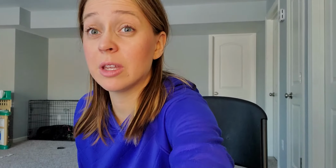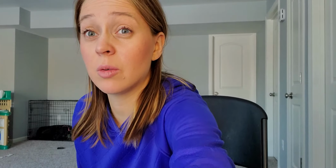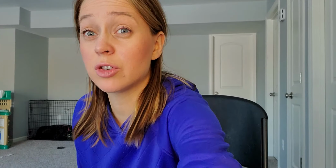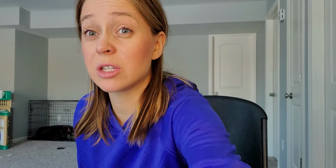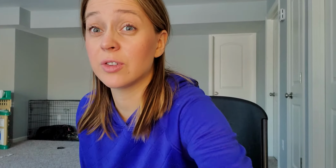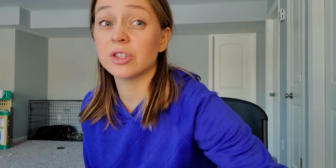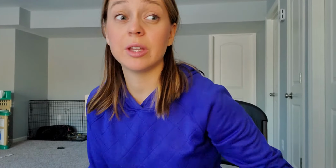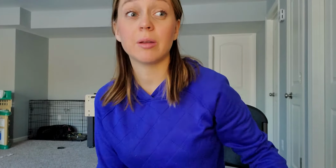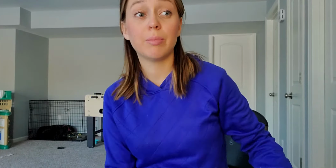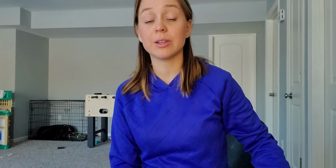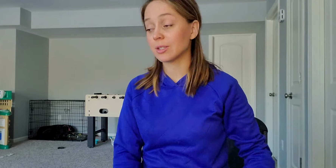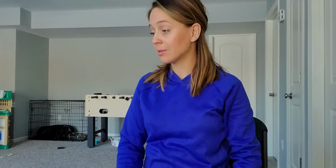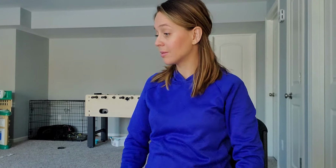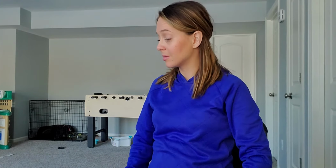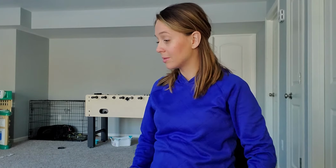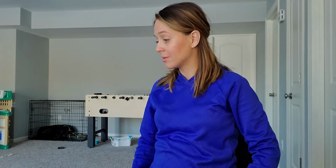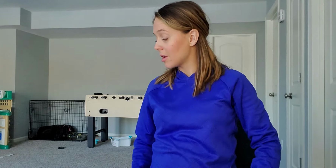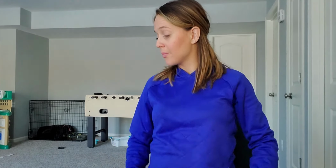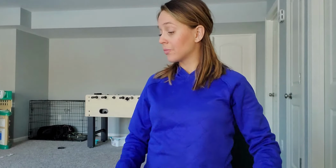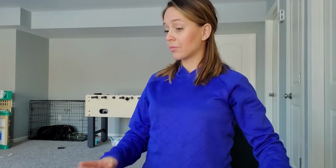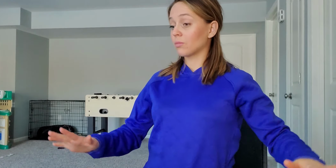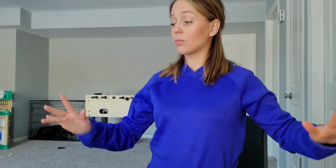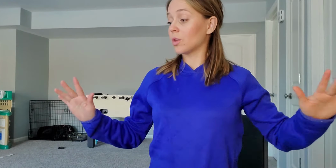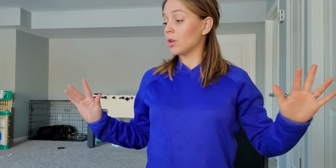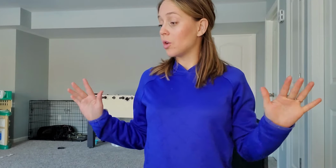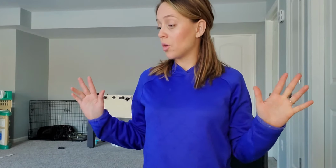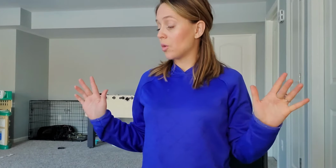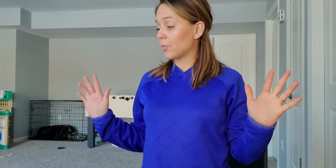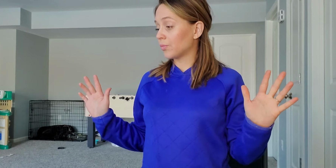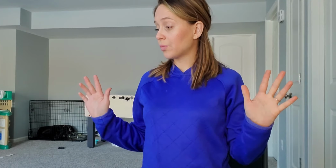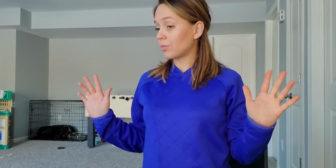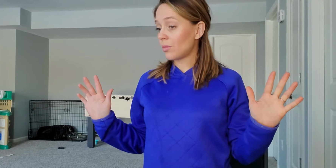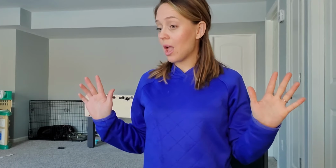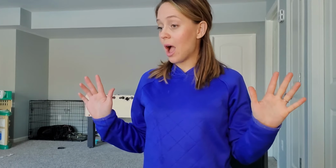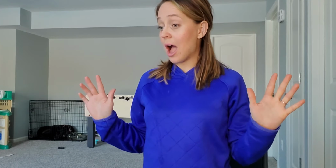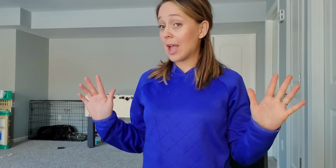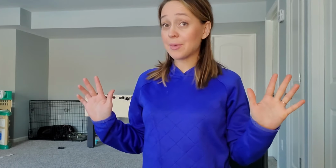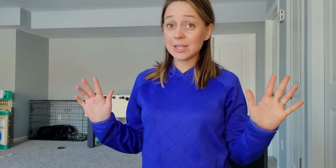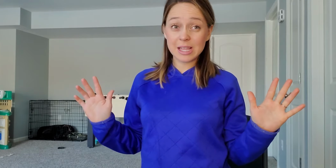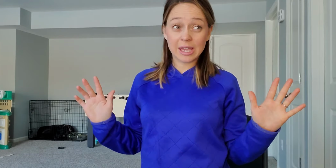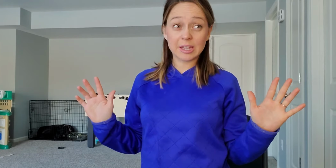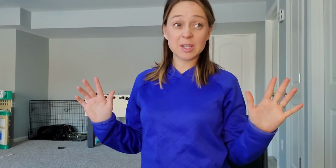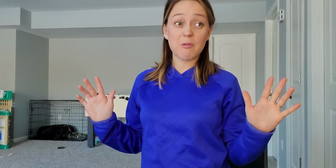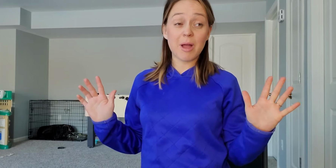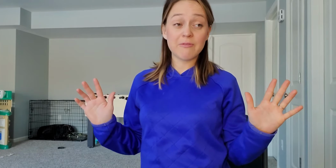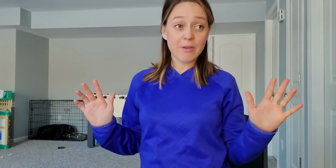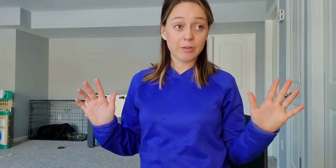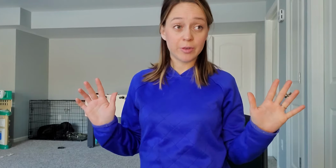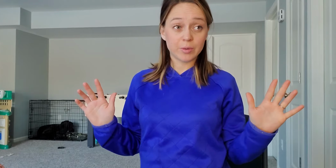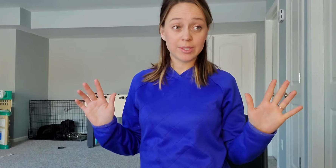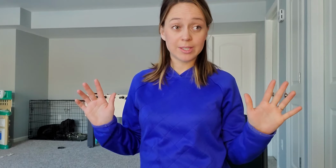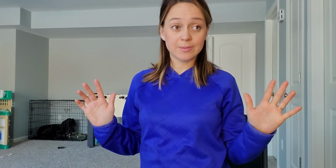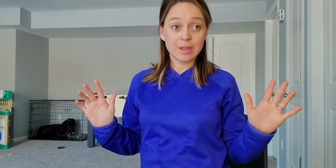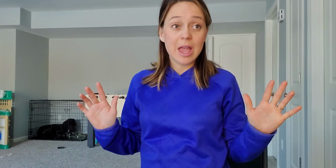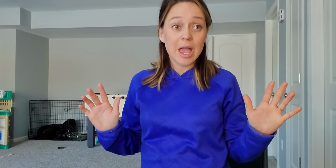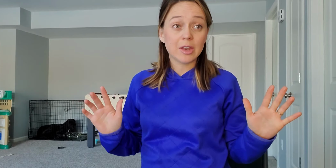We just finished eating, but. Please, it was just one thing. I'm going to sign some of my favorite foods. And if you